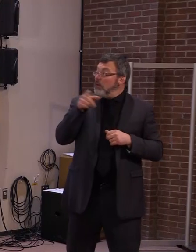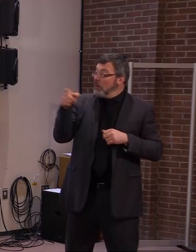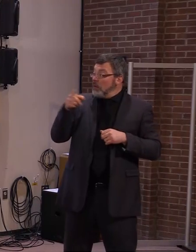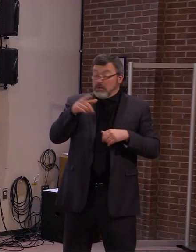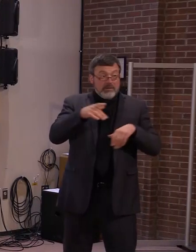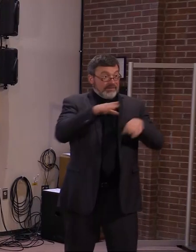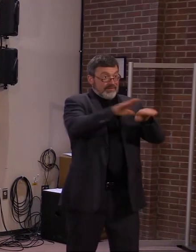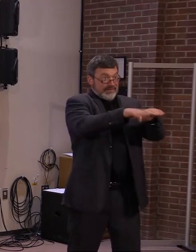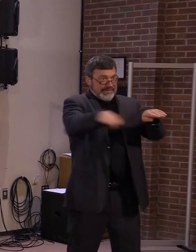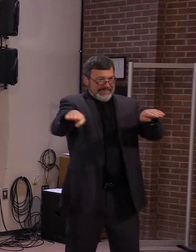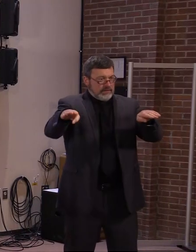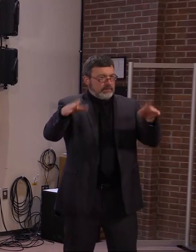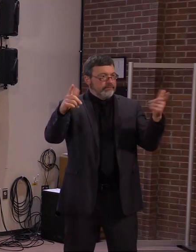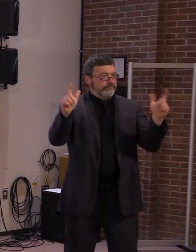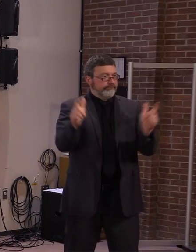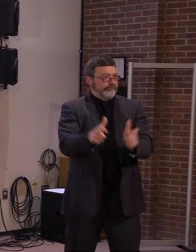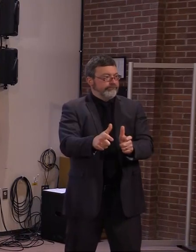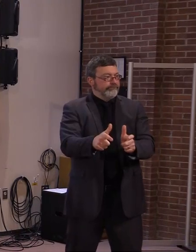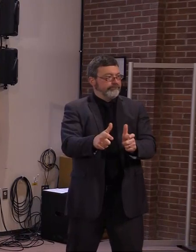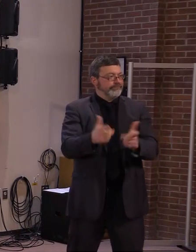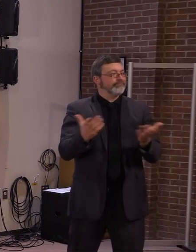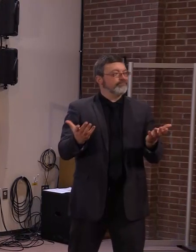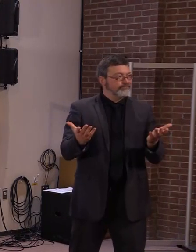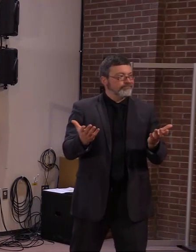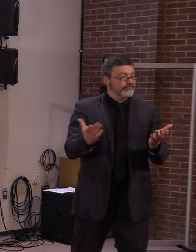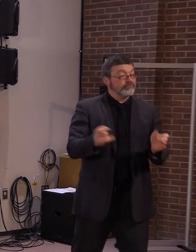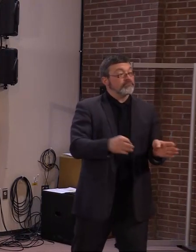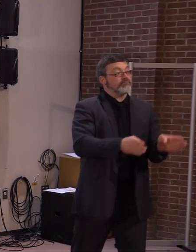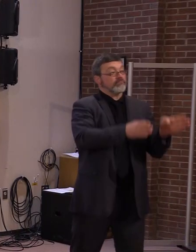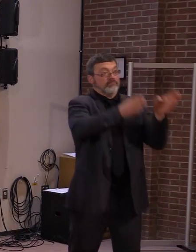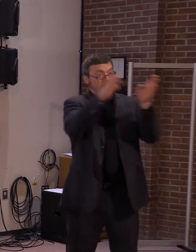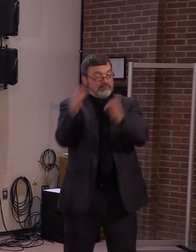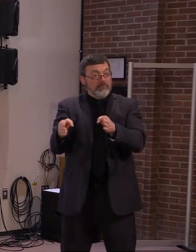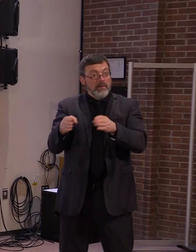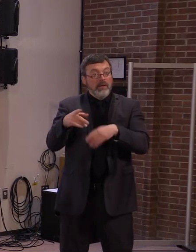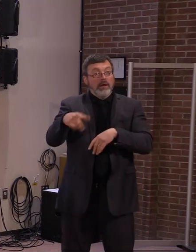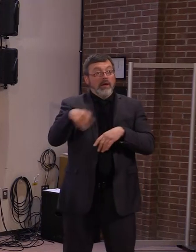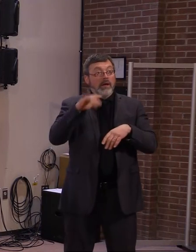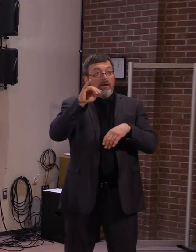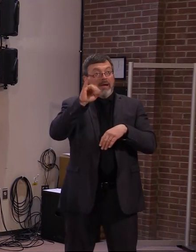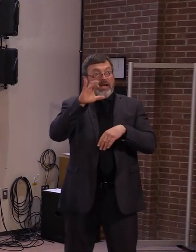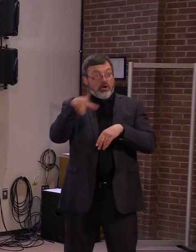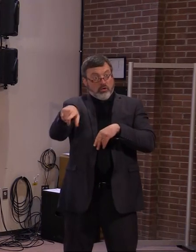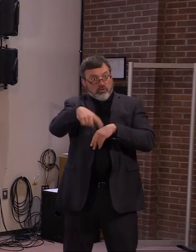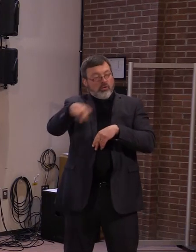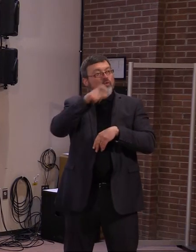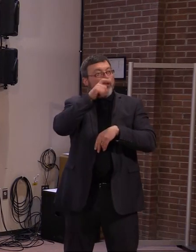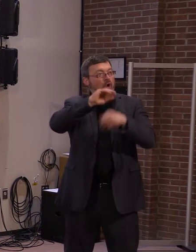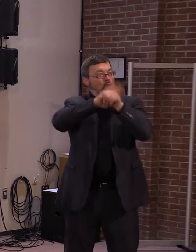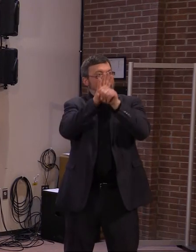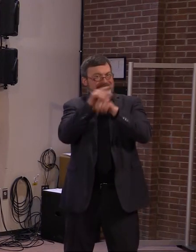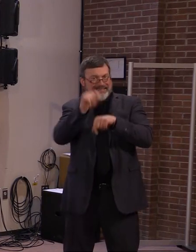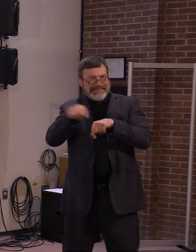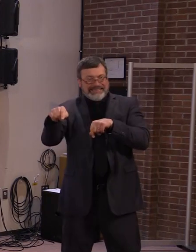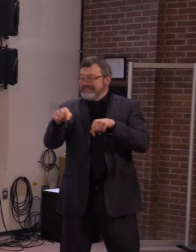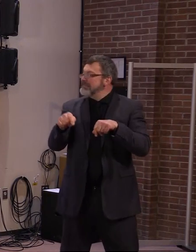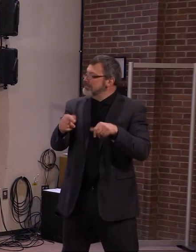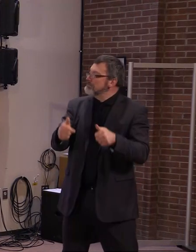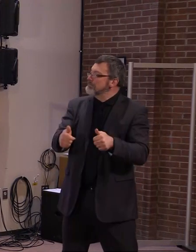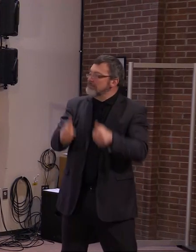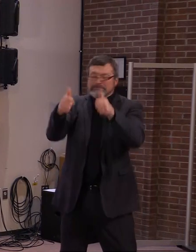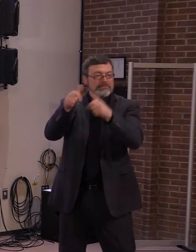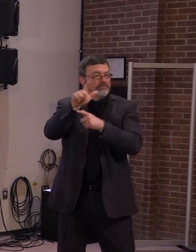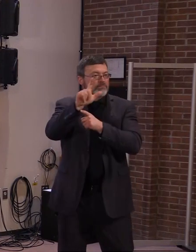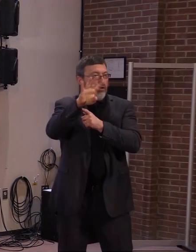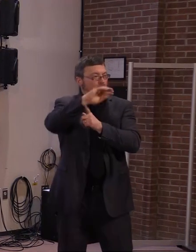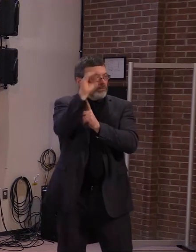So even though the ICU numbers have gone up, non-ICU cases have gone down a bit, and additional beds have been online, so that